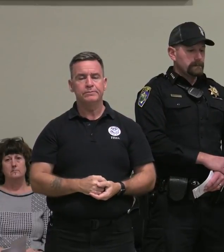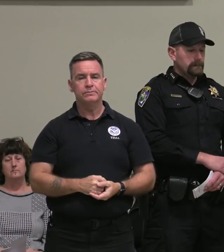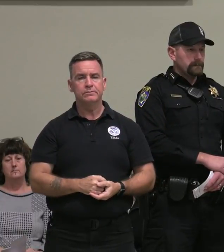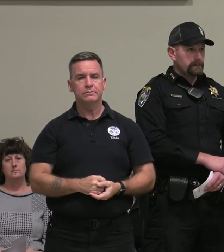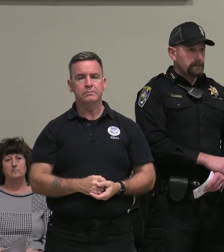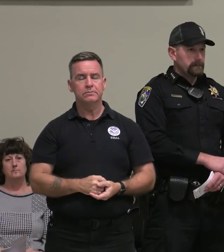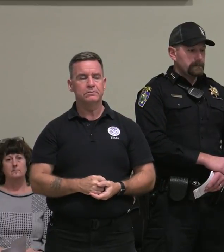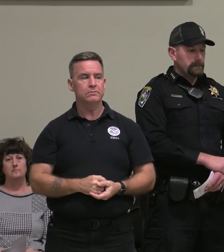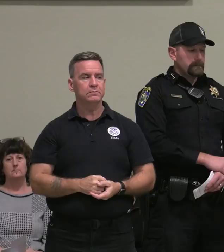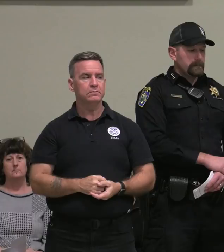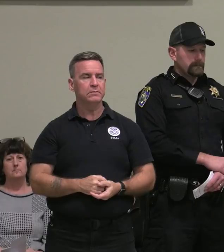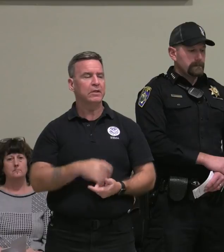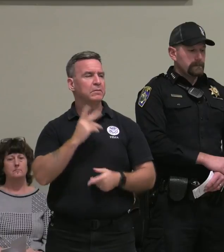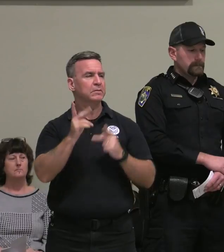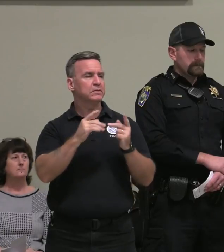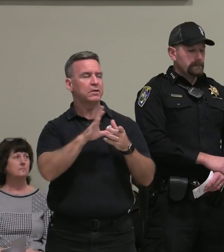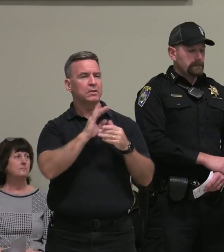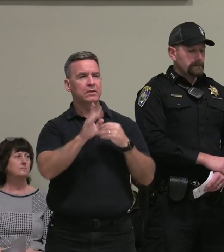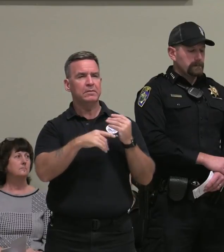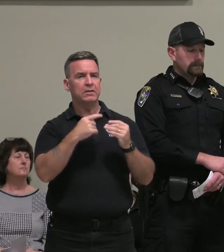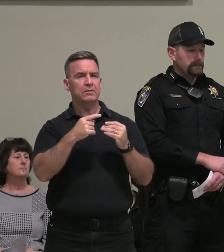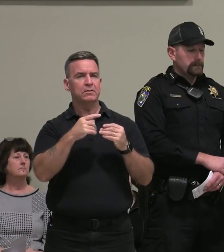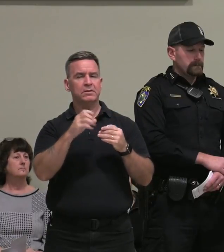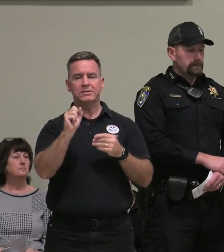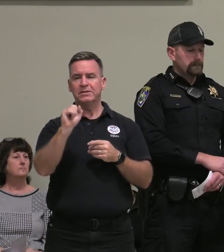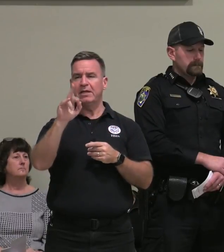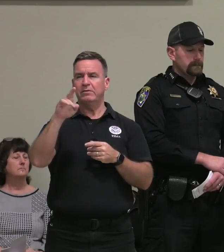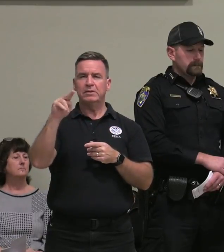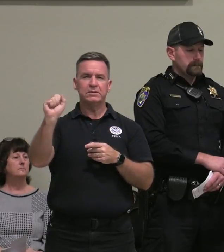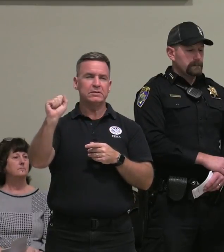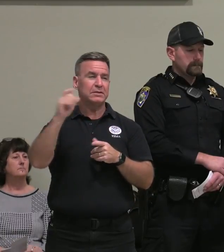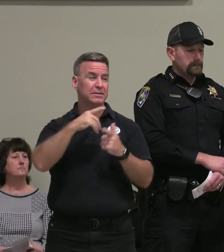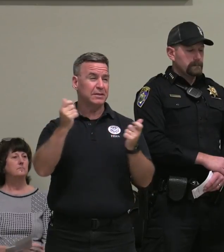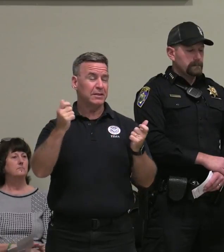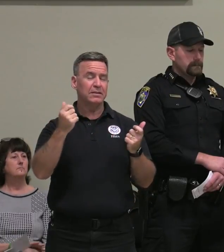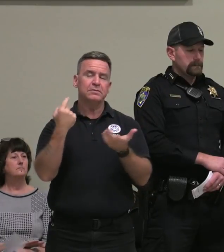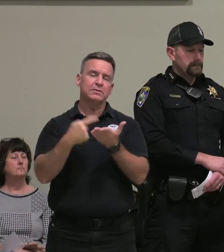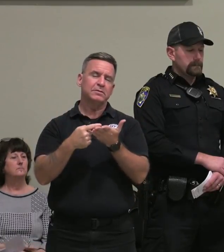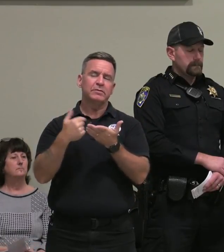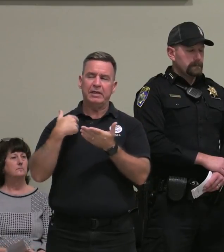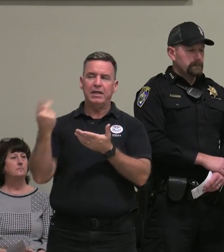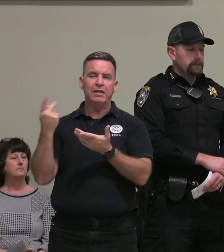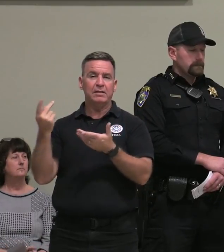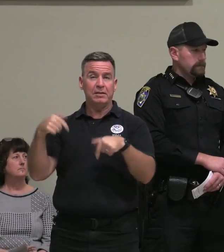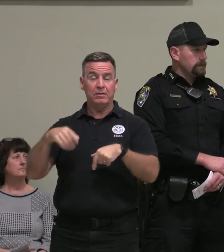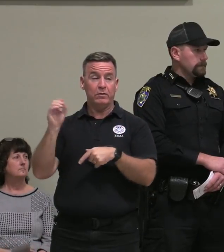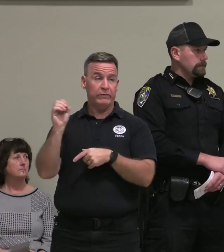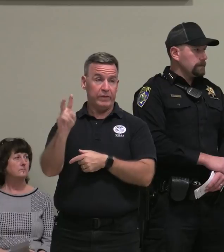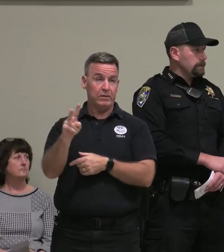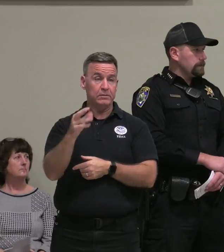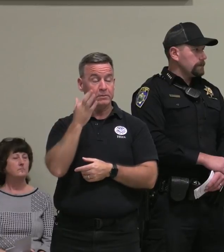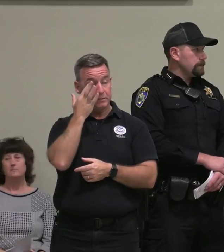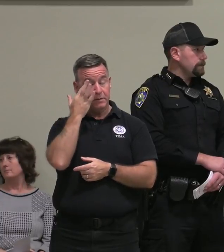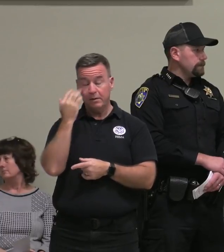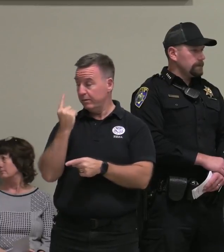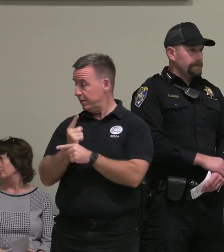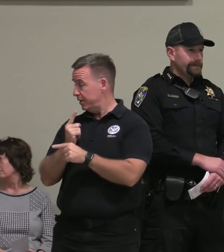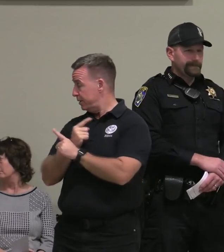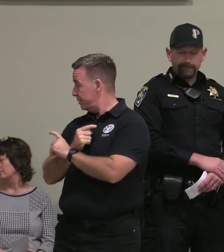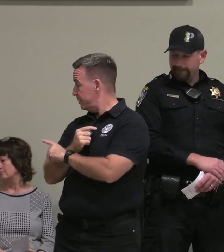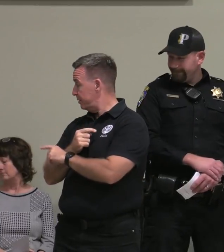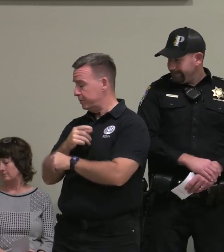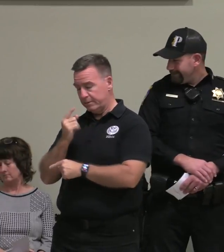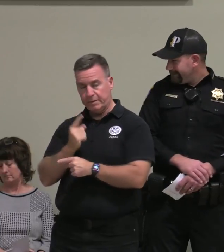I've heard people talk a lot about sirens and things like that. That's a discussion we've had here in Oroville, right, Mr. Conley?